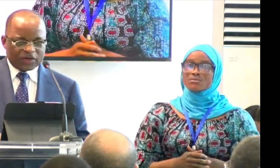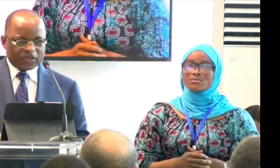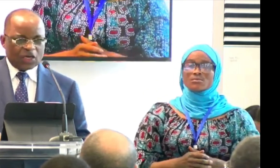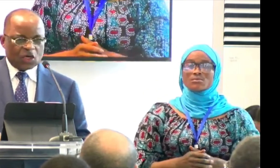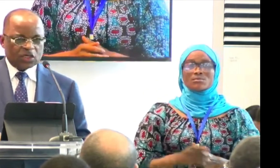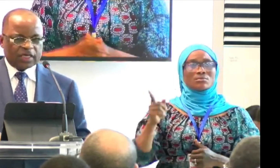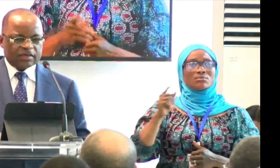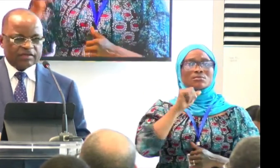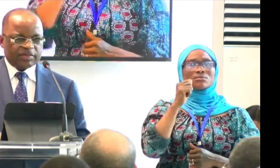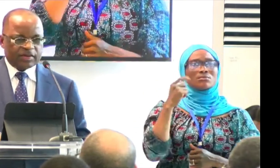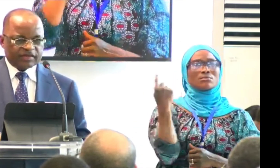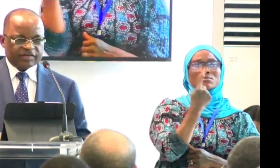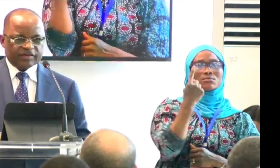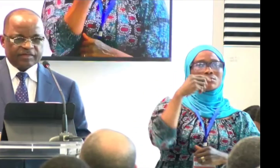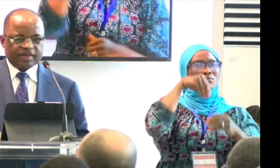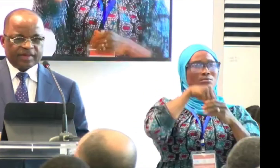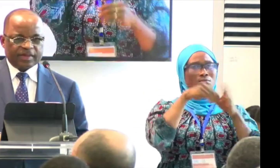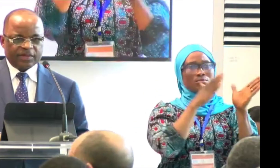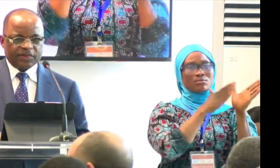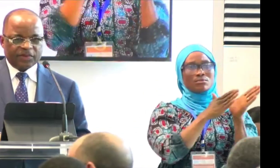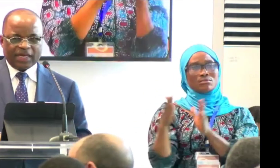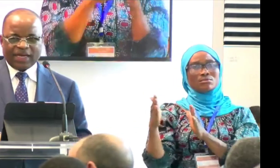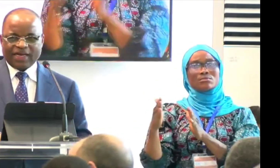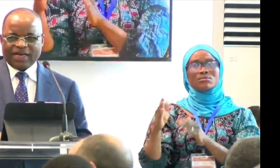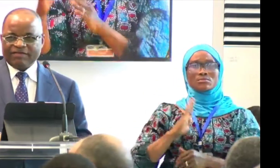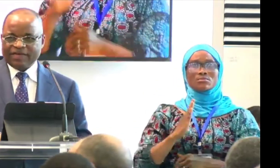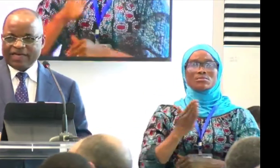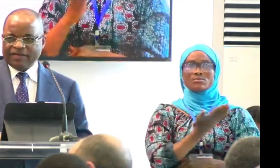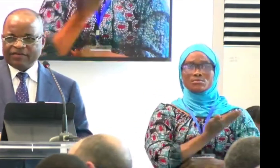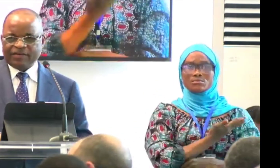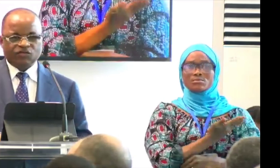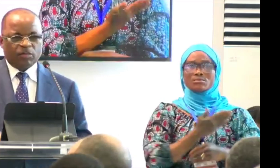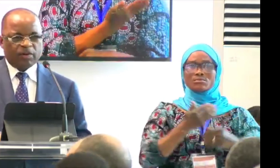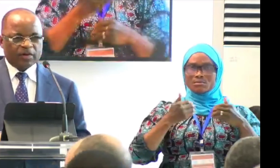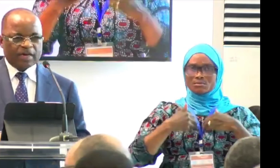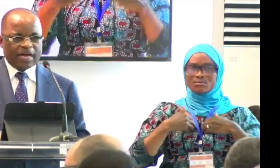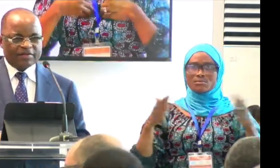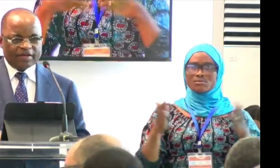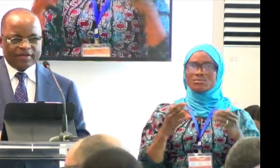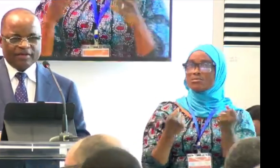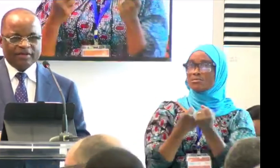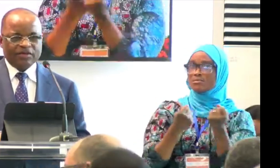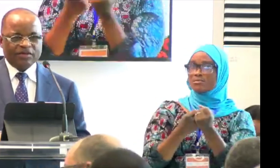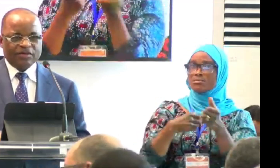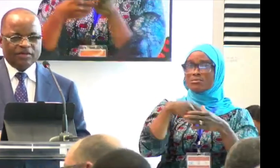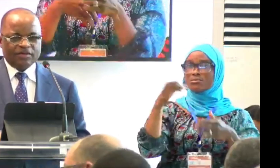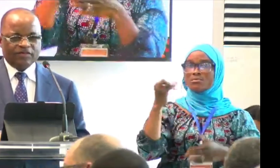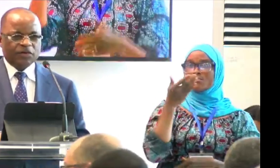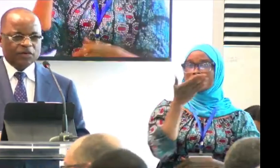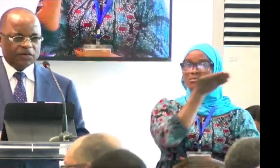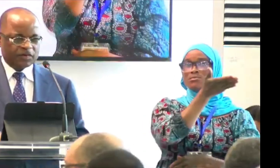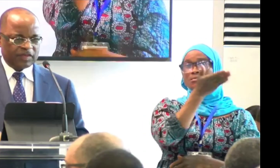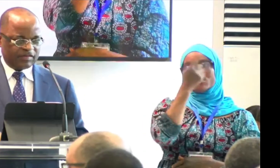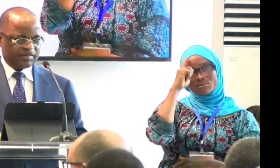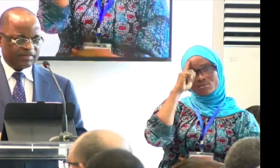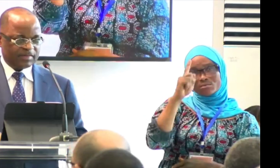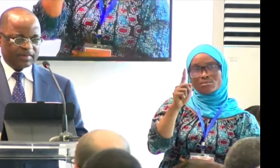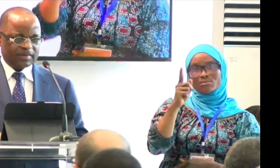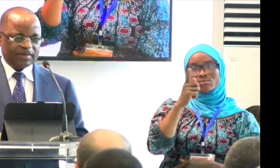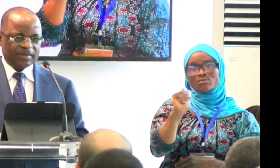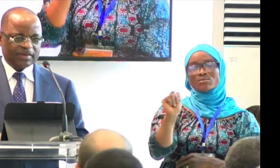you are not alone in this process. We are galvanizing support out there for